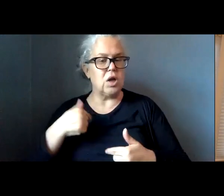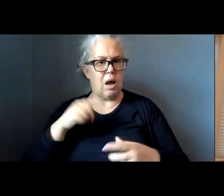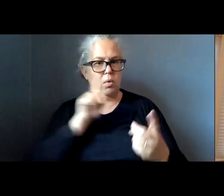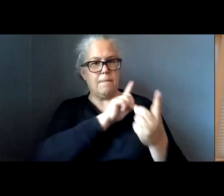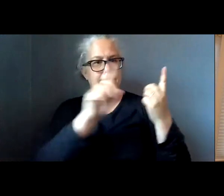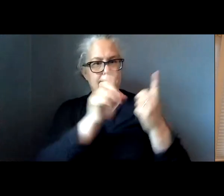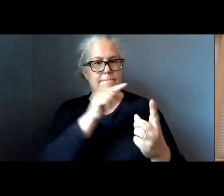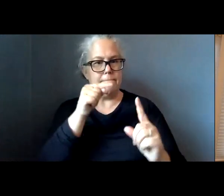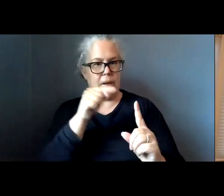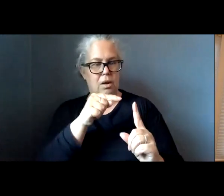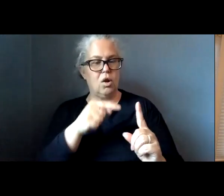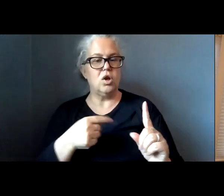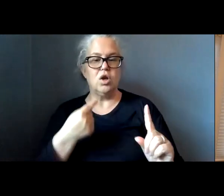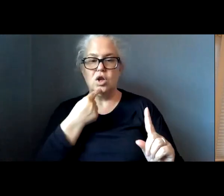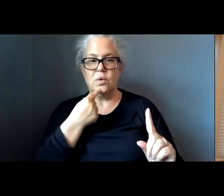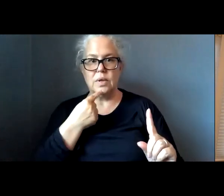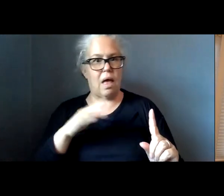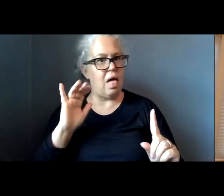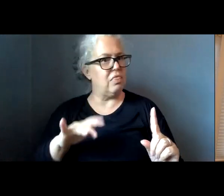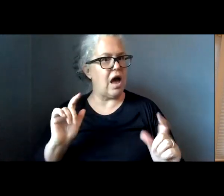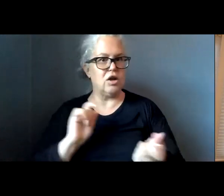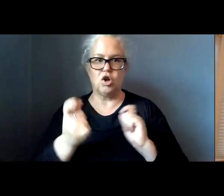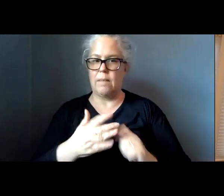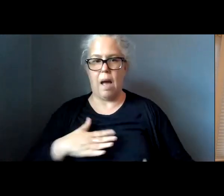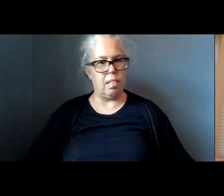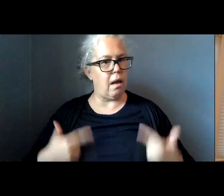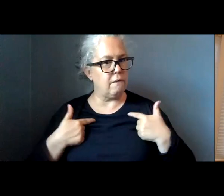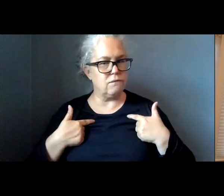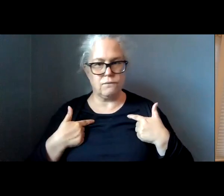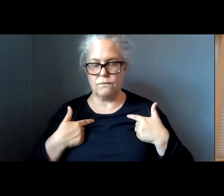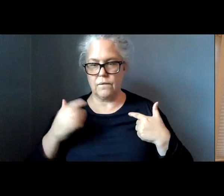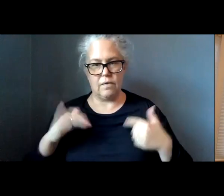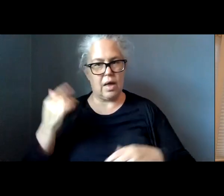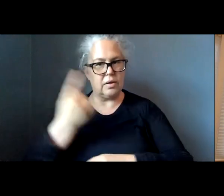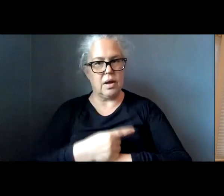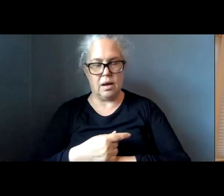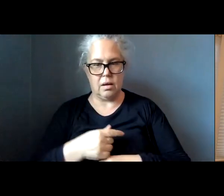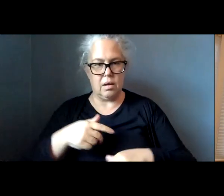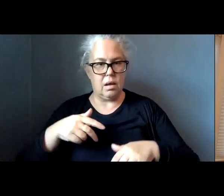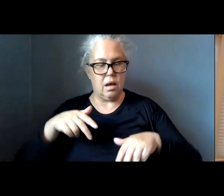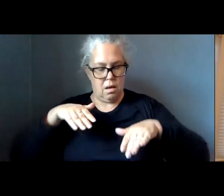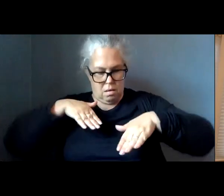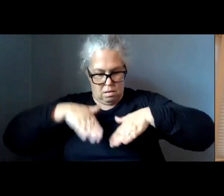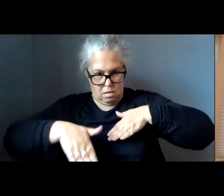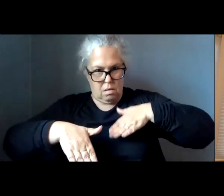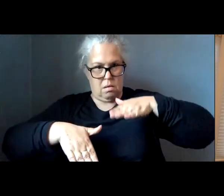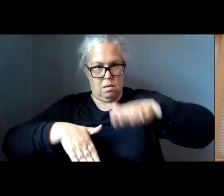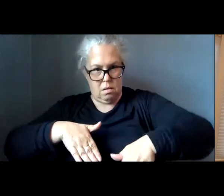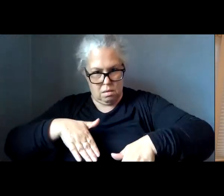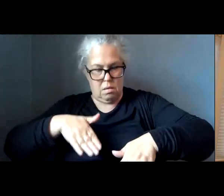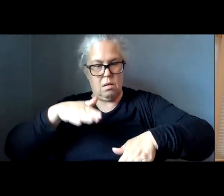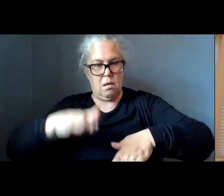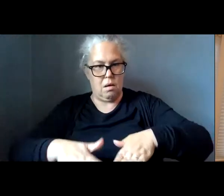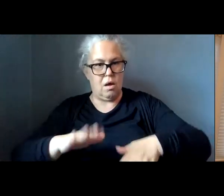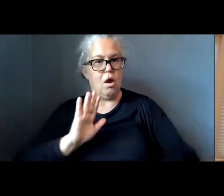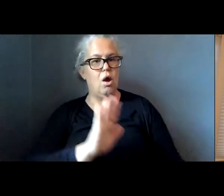she acknowledged the life-changing experience that came to her on Langdale Pike. Her success made me feel very proud of her and